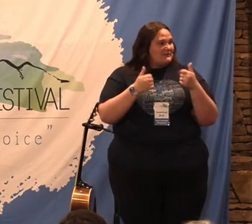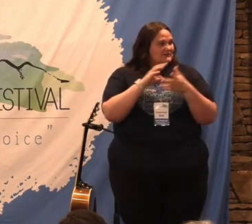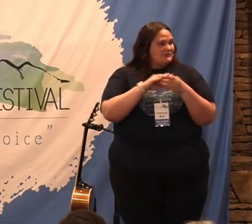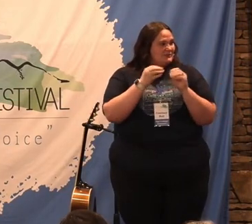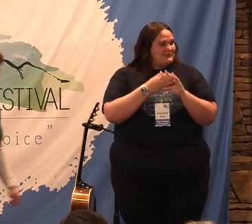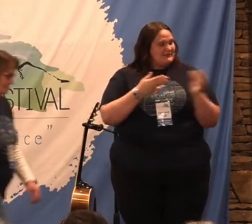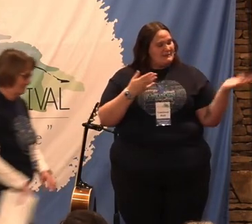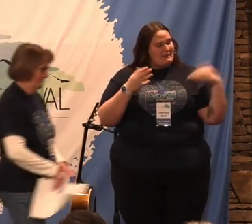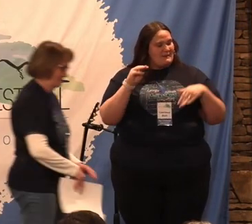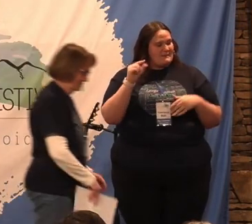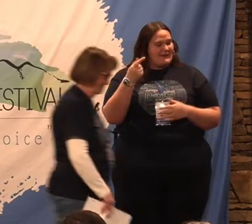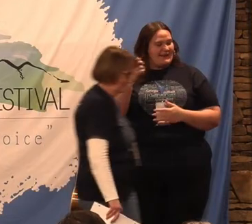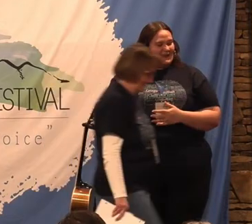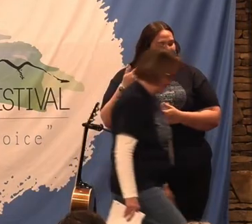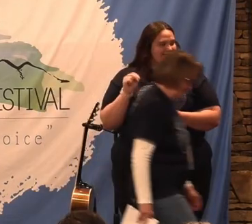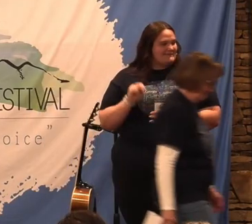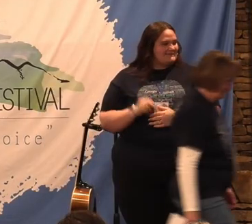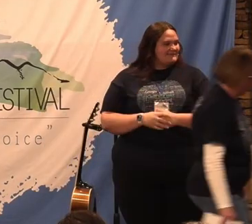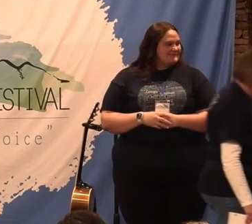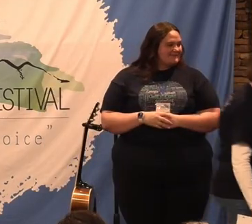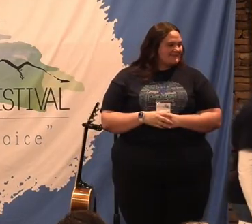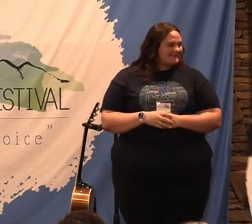Megan.